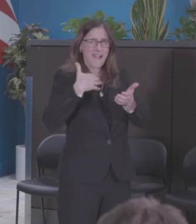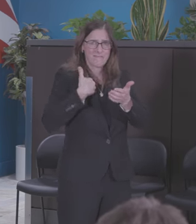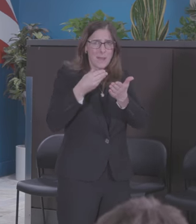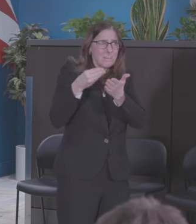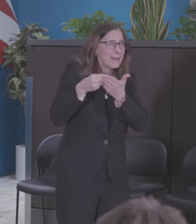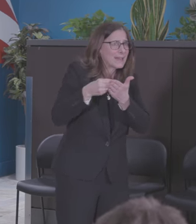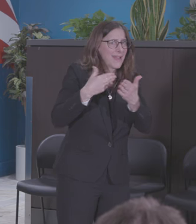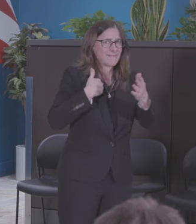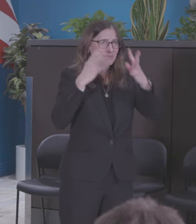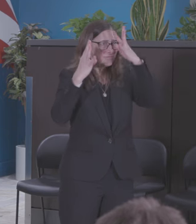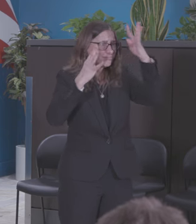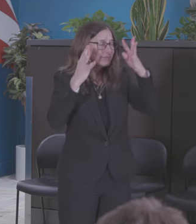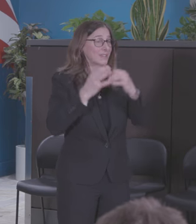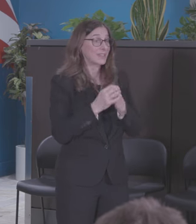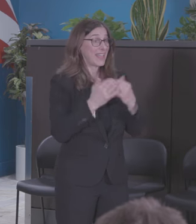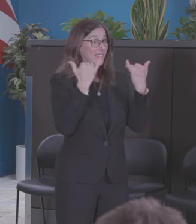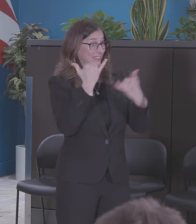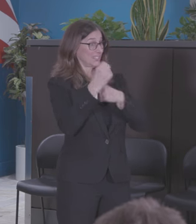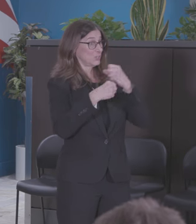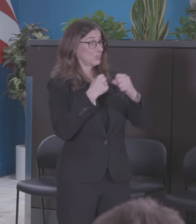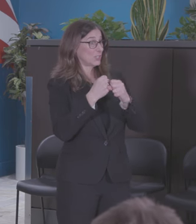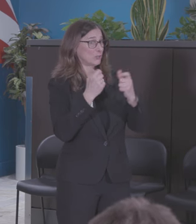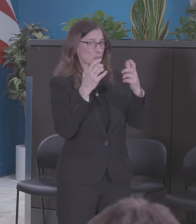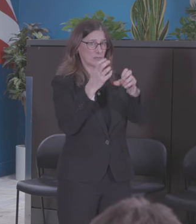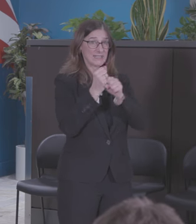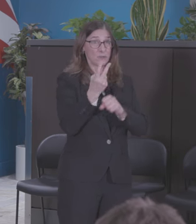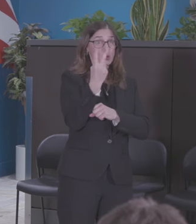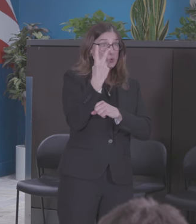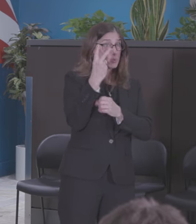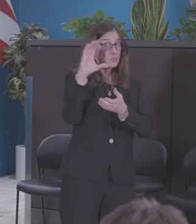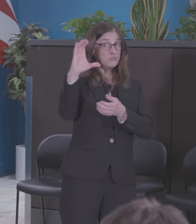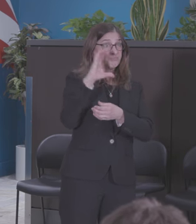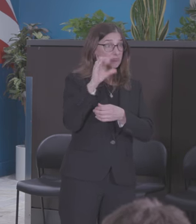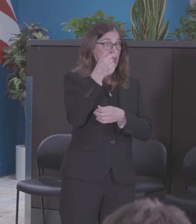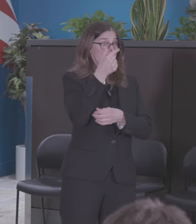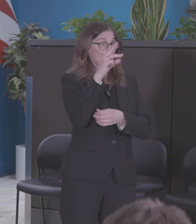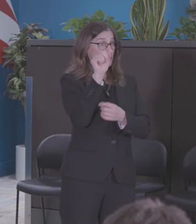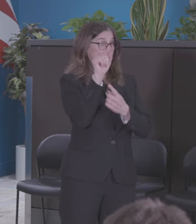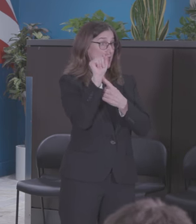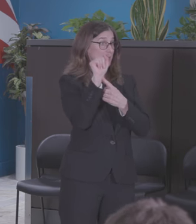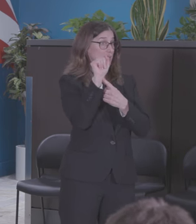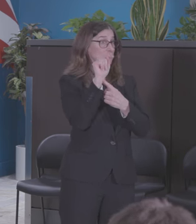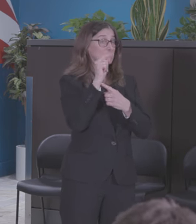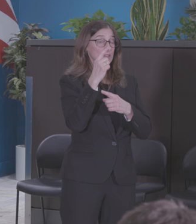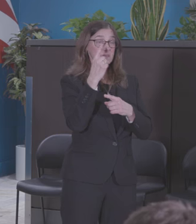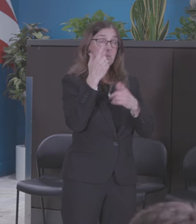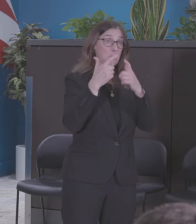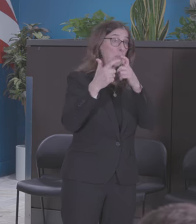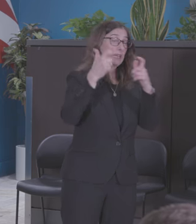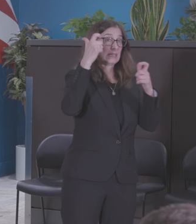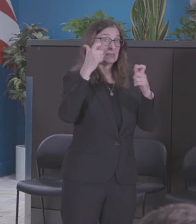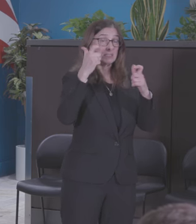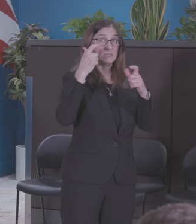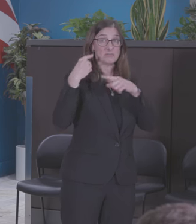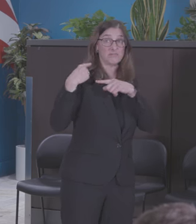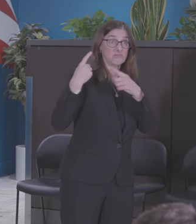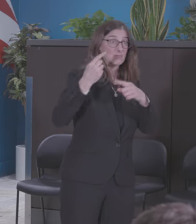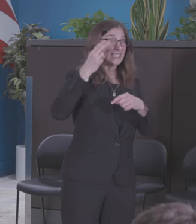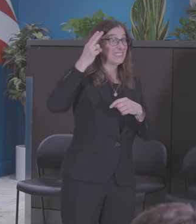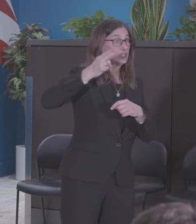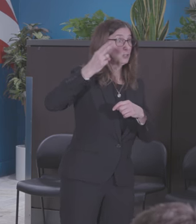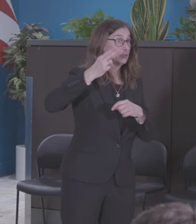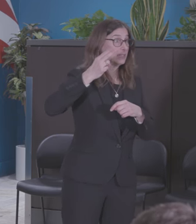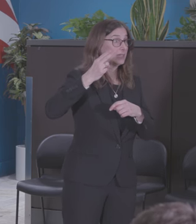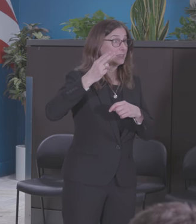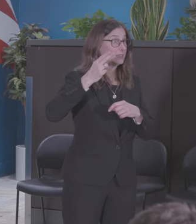year, we received two of the largest ever grants that the city of Boston has ever gotten from the federal government when it comes to